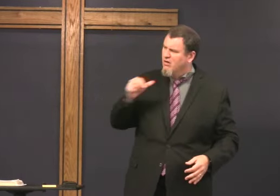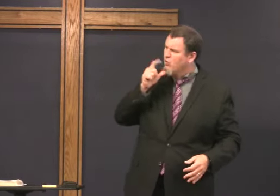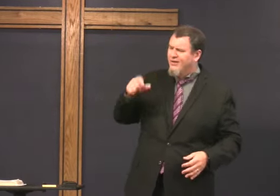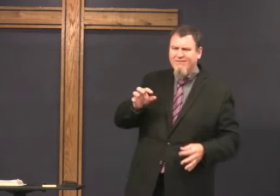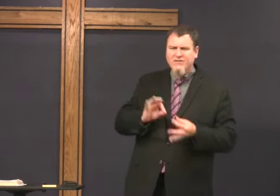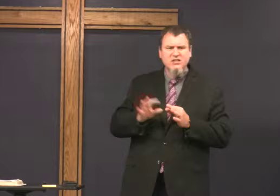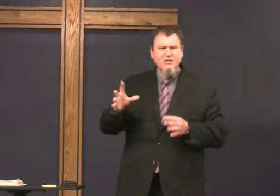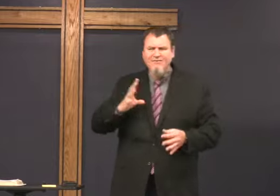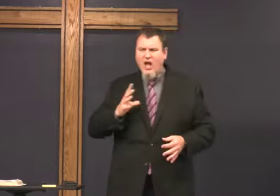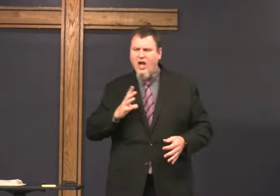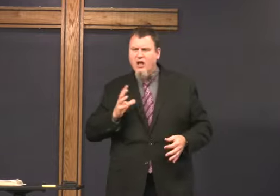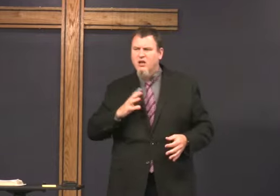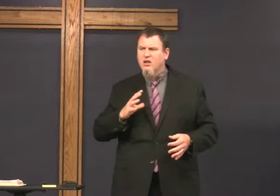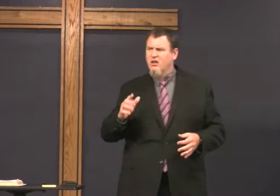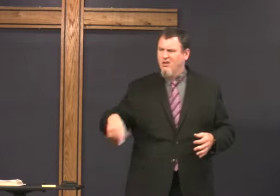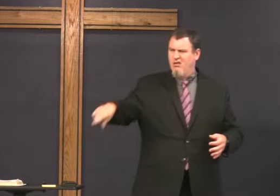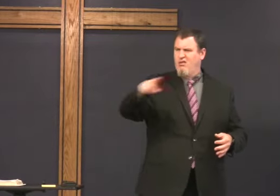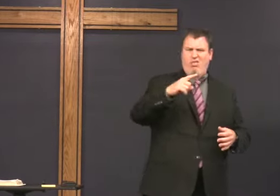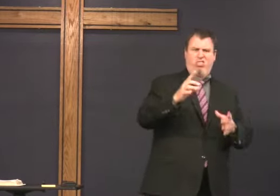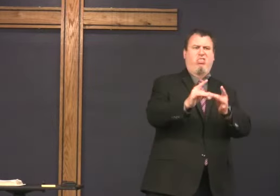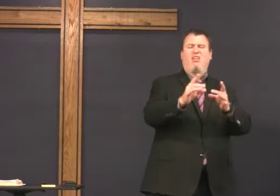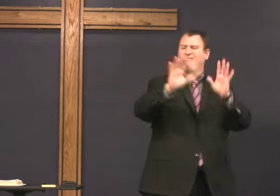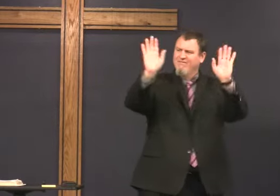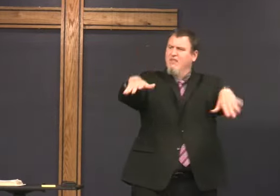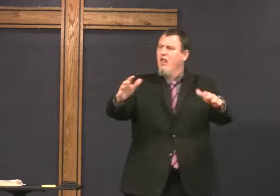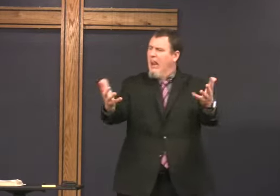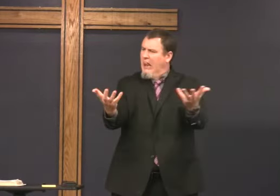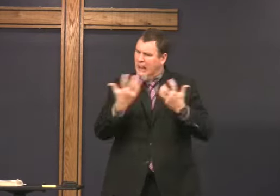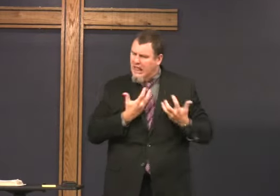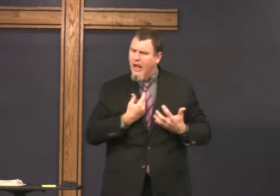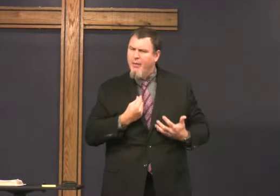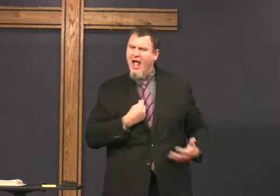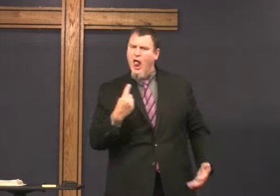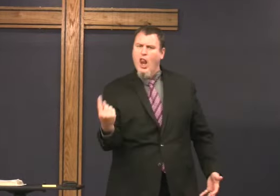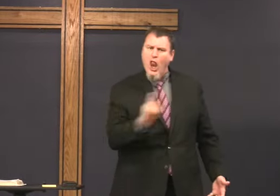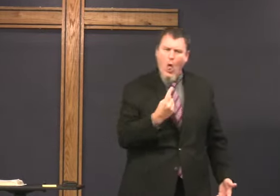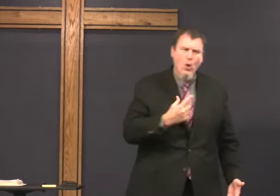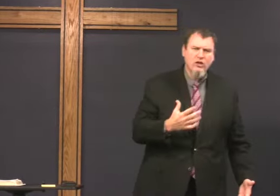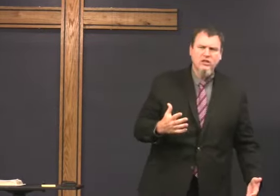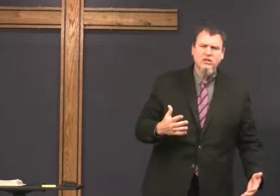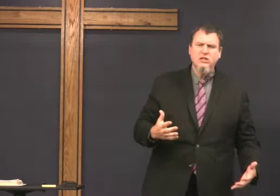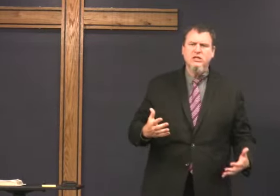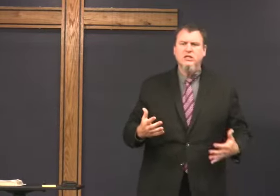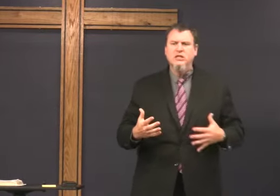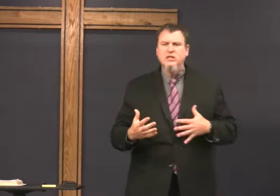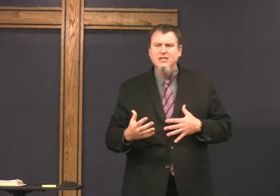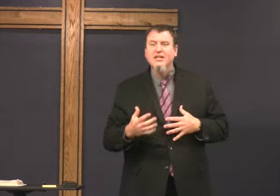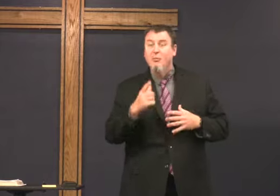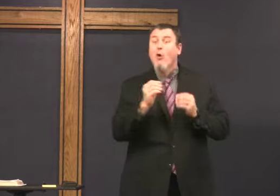No. I'm fine. You guys are making stuff up. Leave me